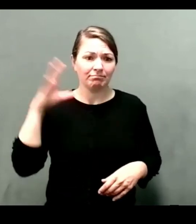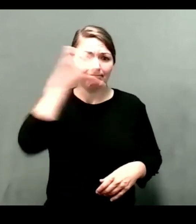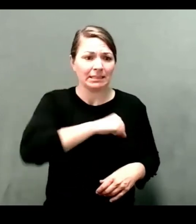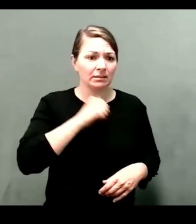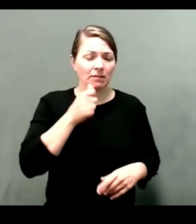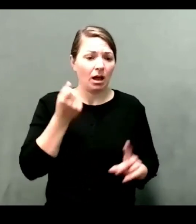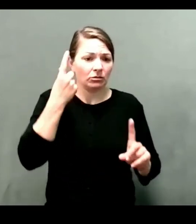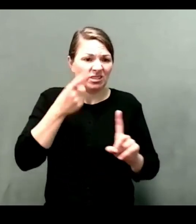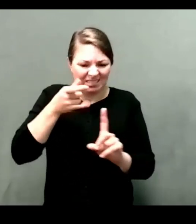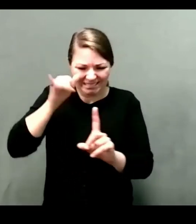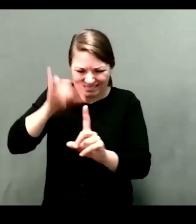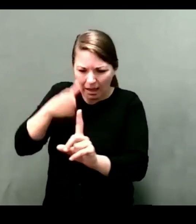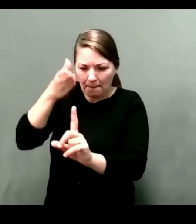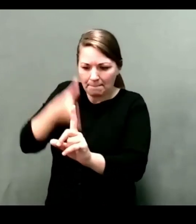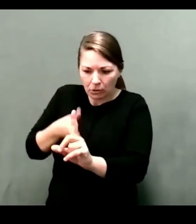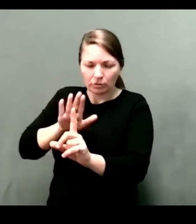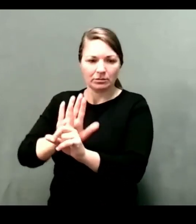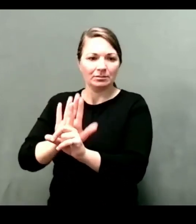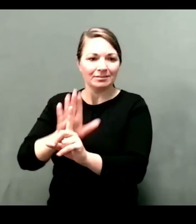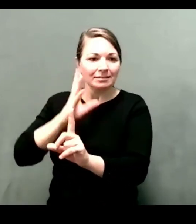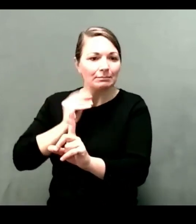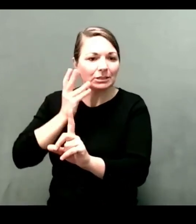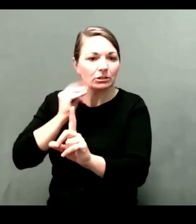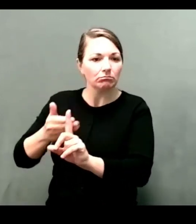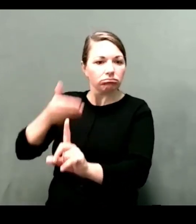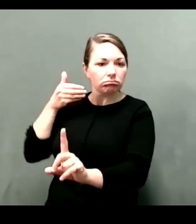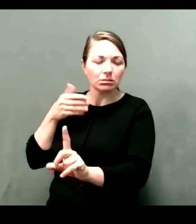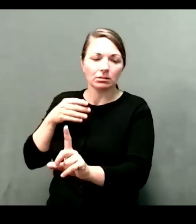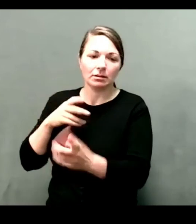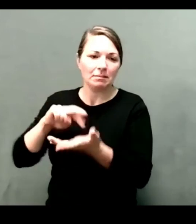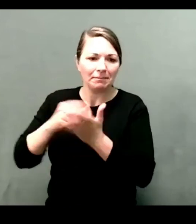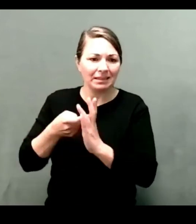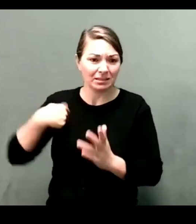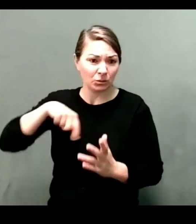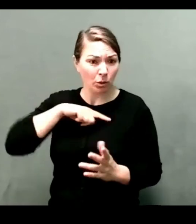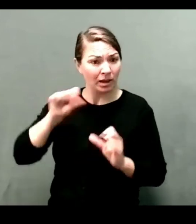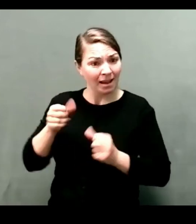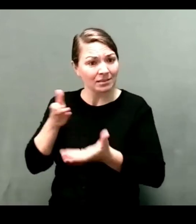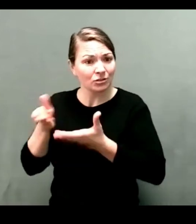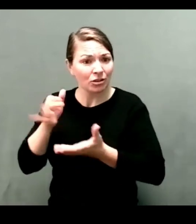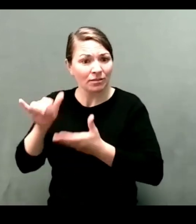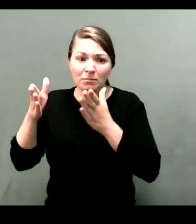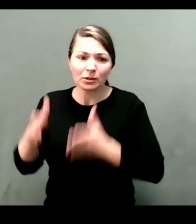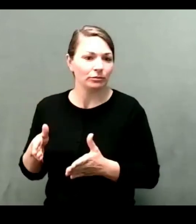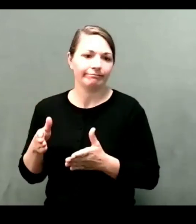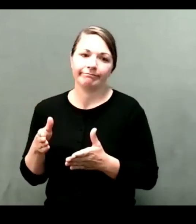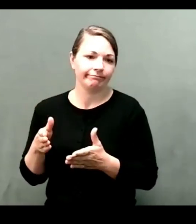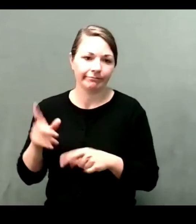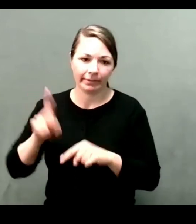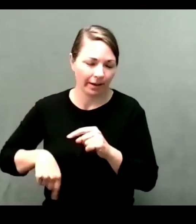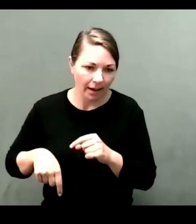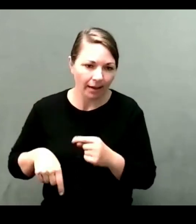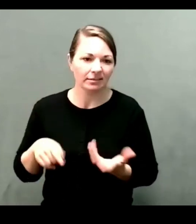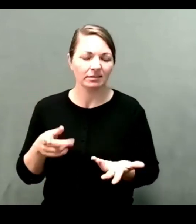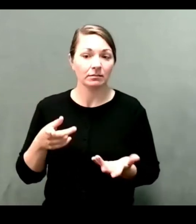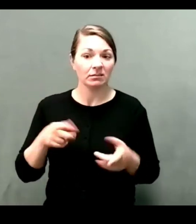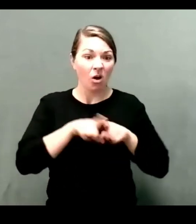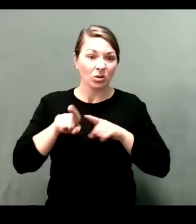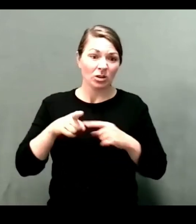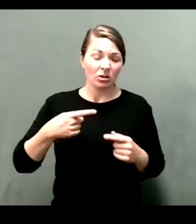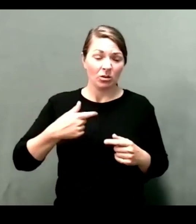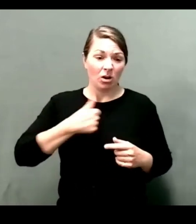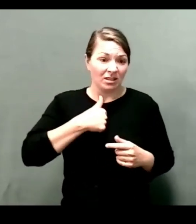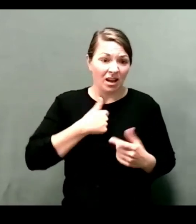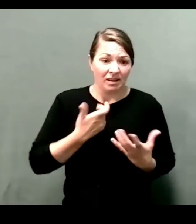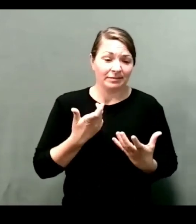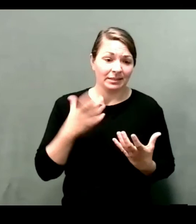that person in the full picture, which does a disservice to them and to us, honestly, if we're trying to move the work forward. So with that being